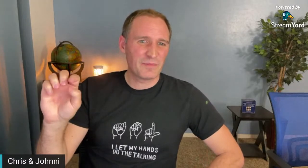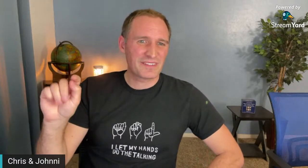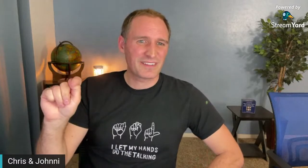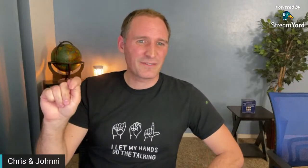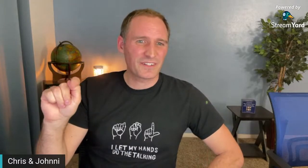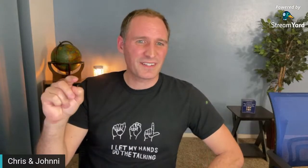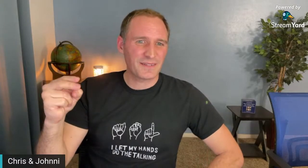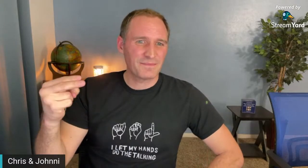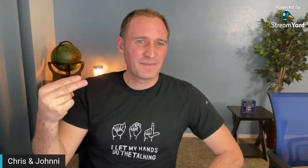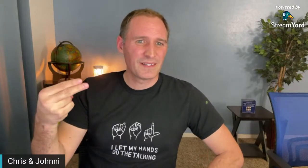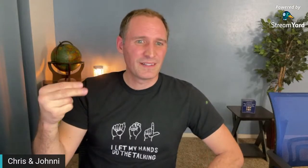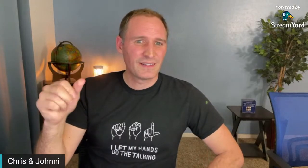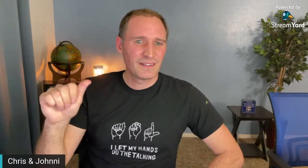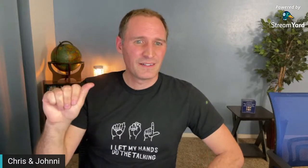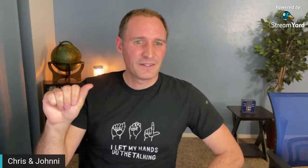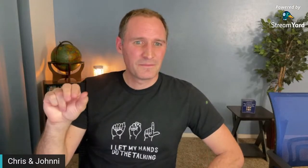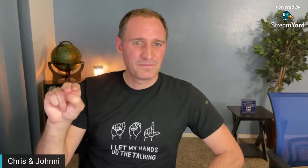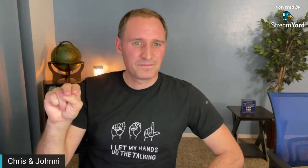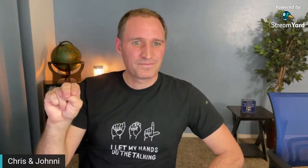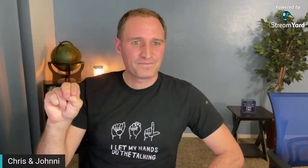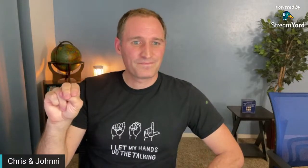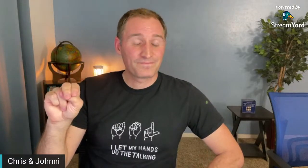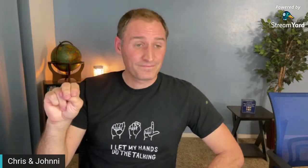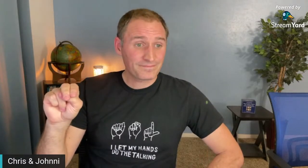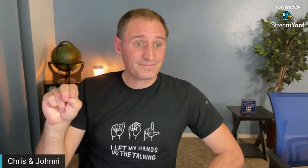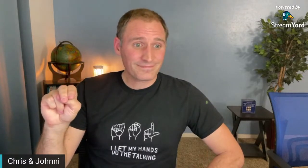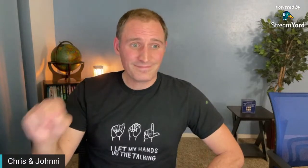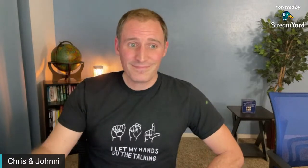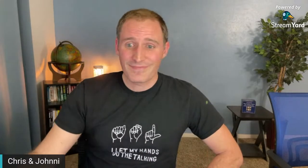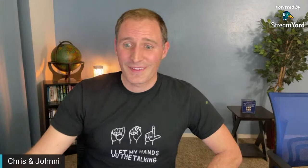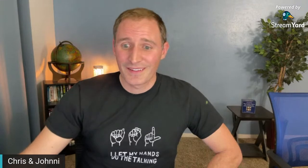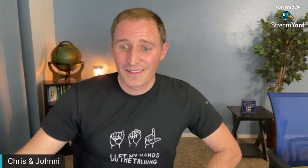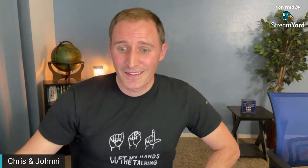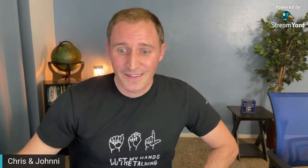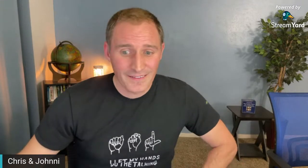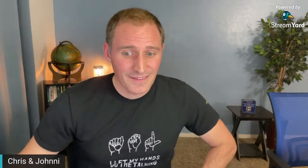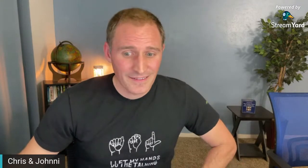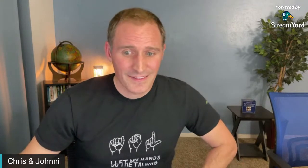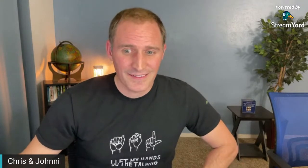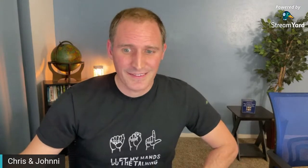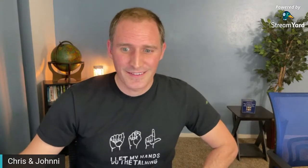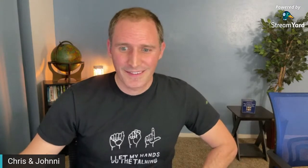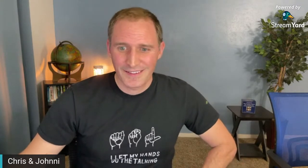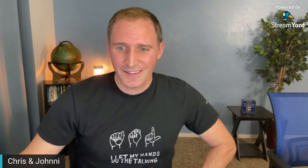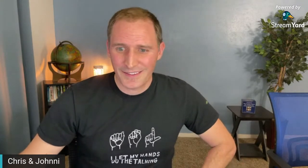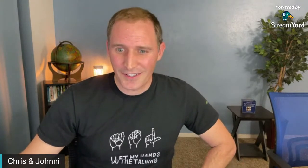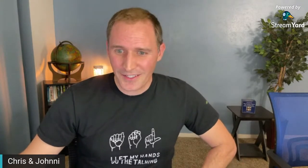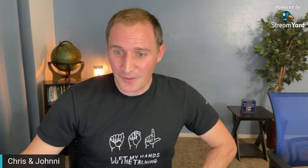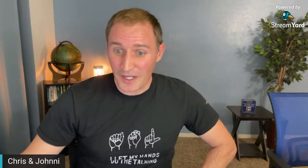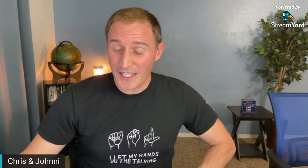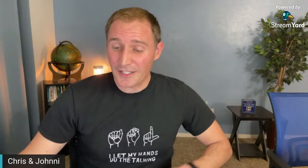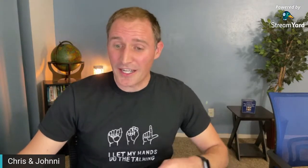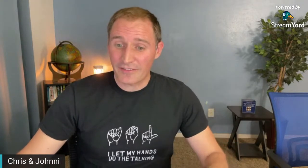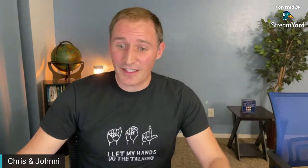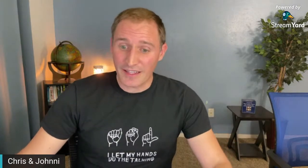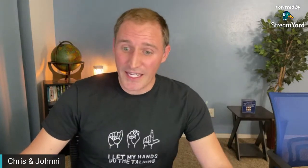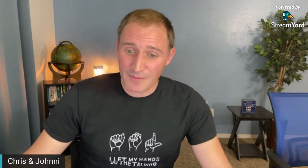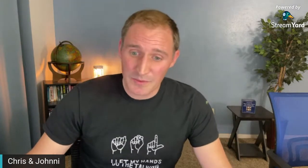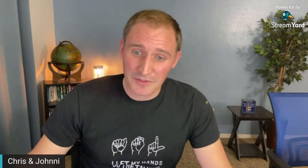missed it the first time. Okay, wow. A lot of people got